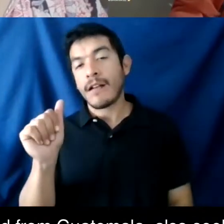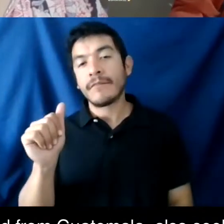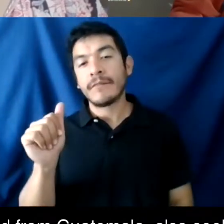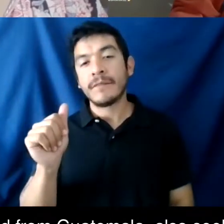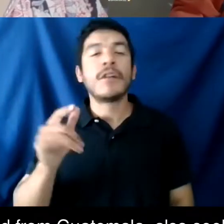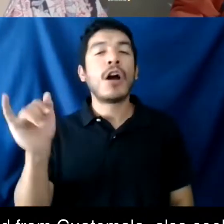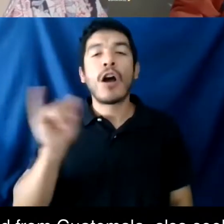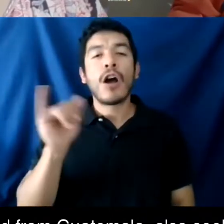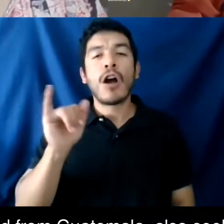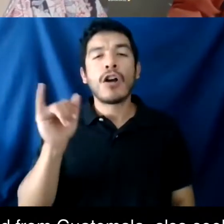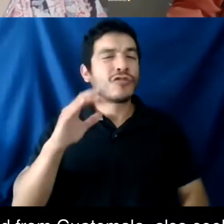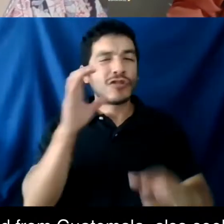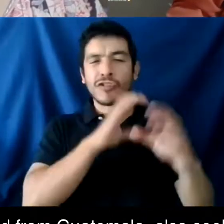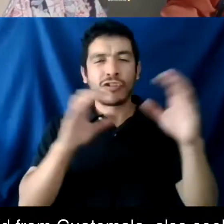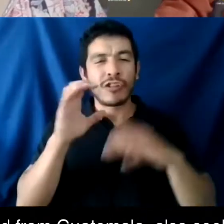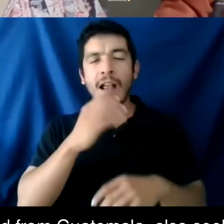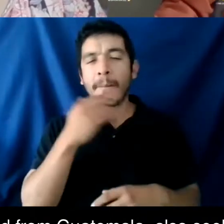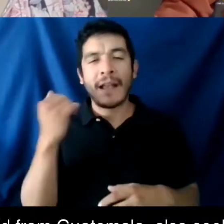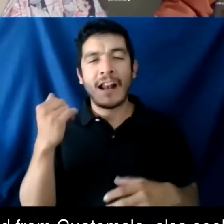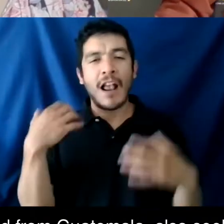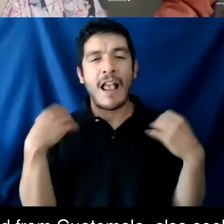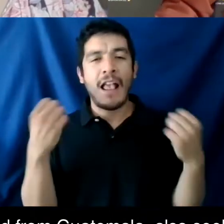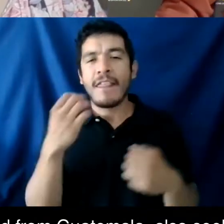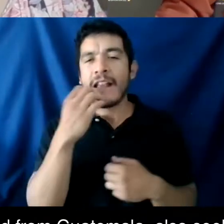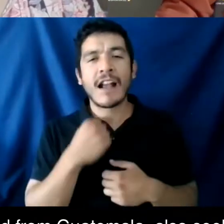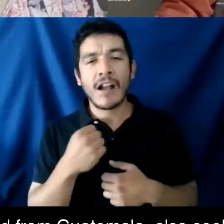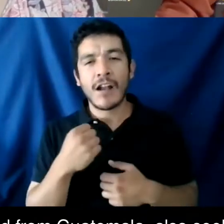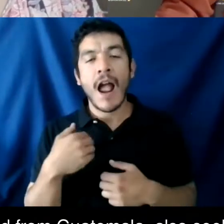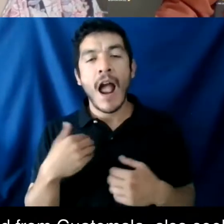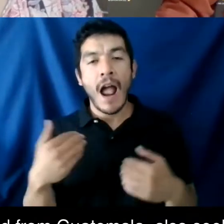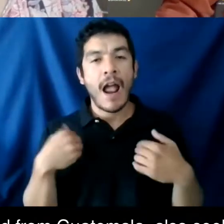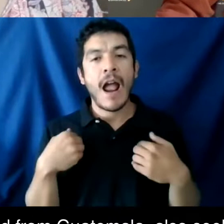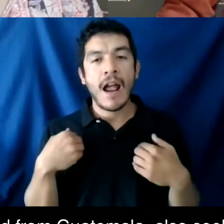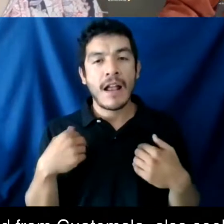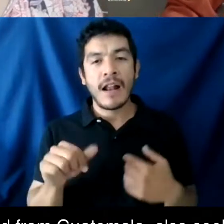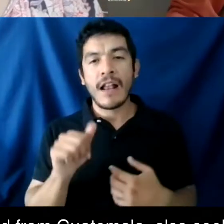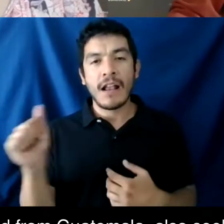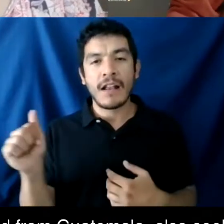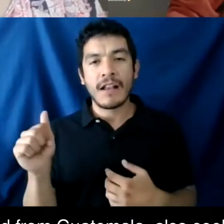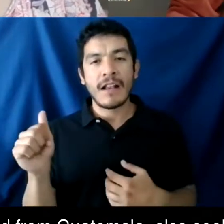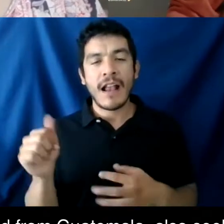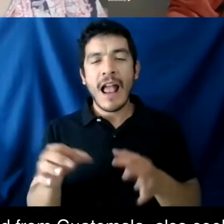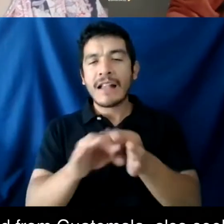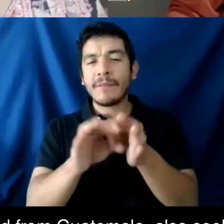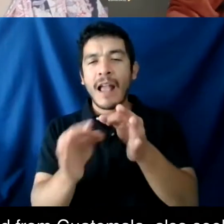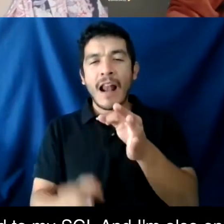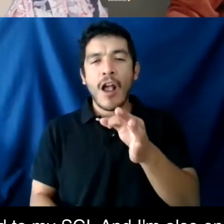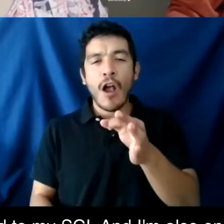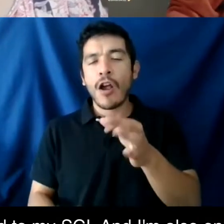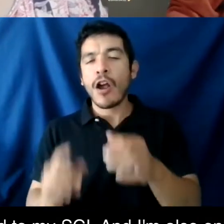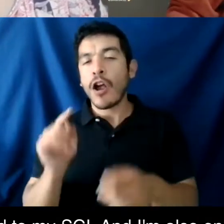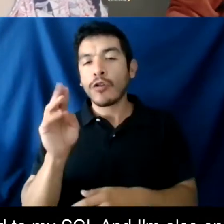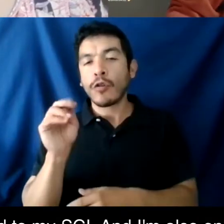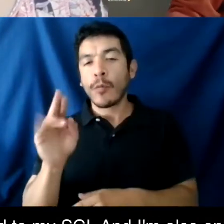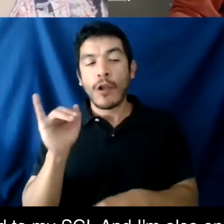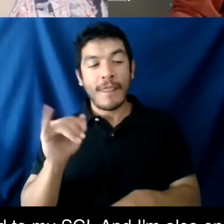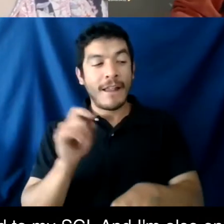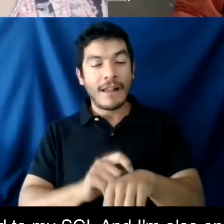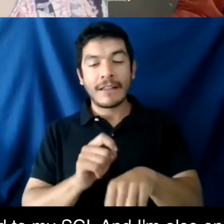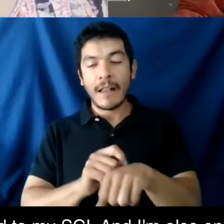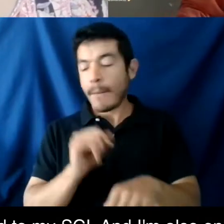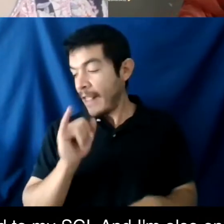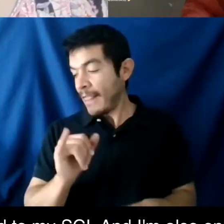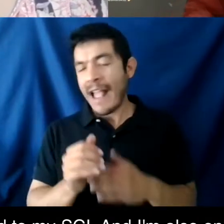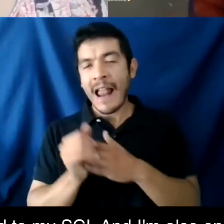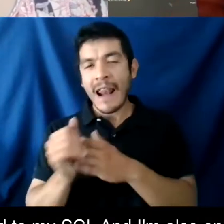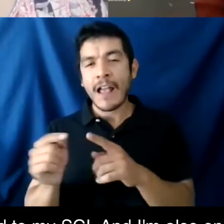also seeking better health care. I had a spinal cord tumor at the time that was led to